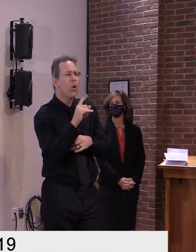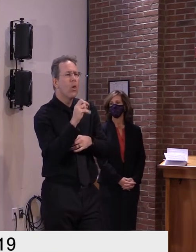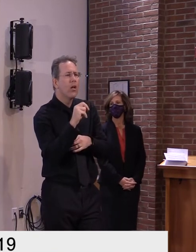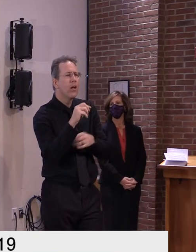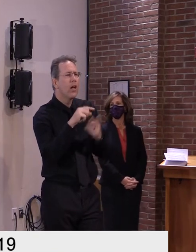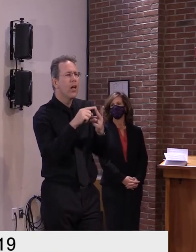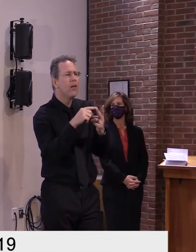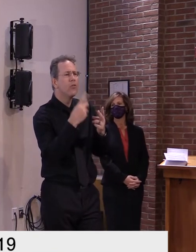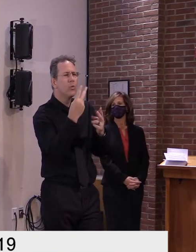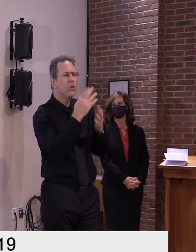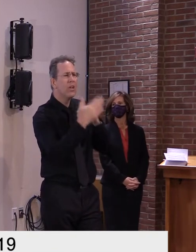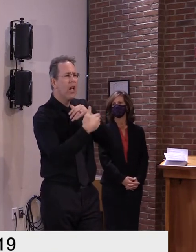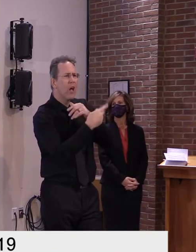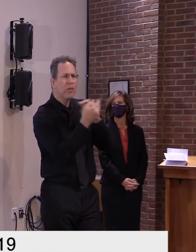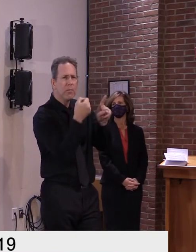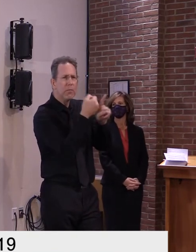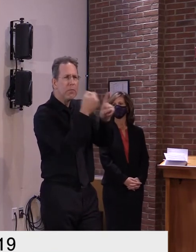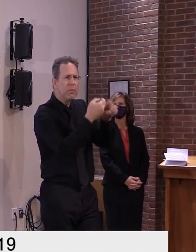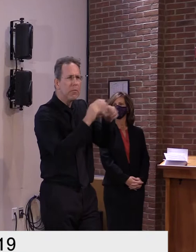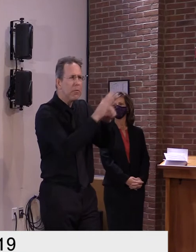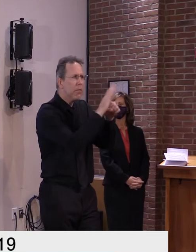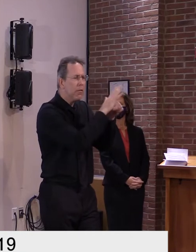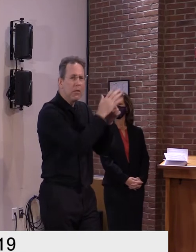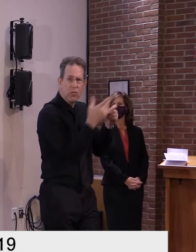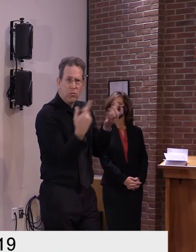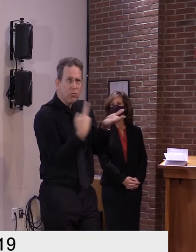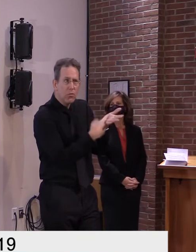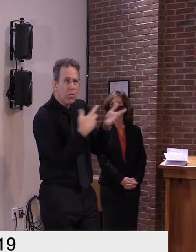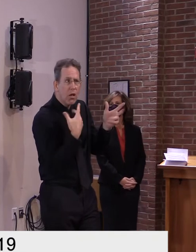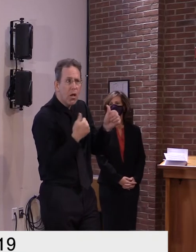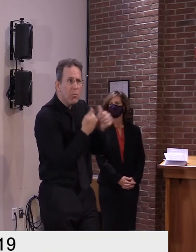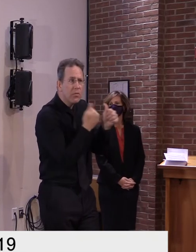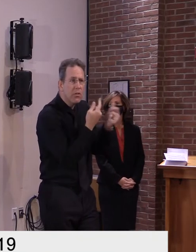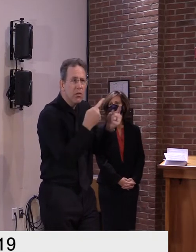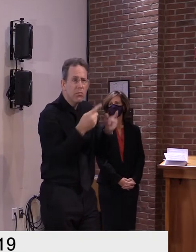Maybe Secretary Smith, can you comment first?